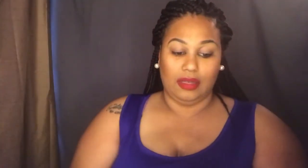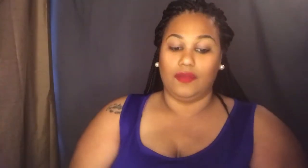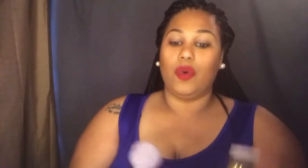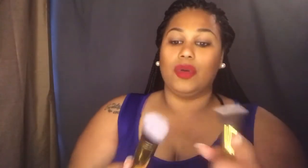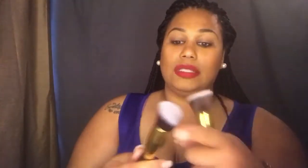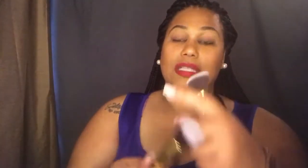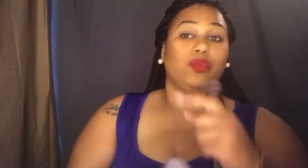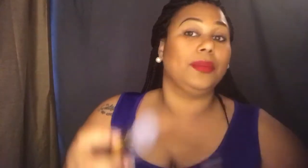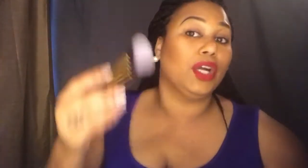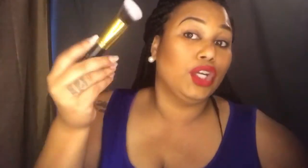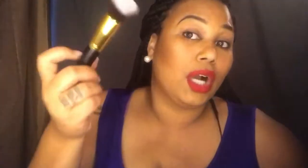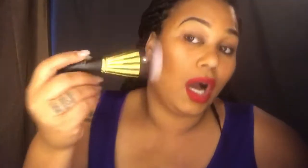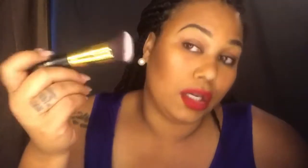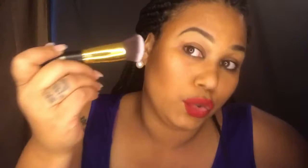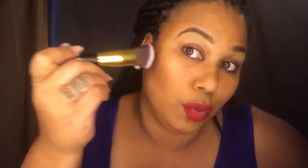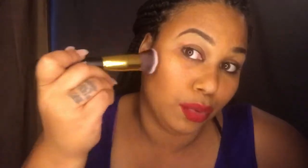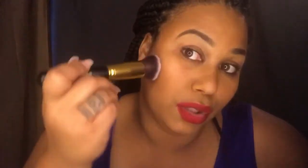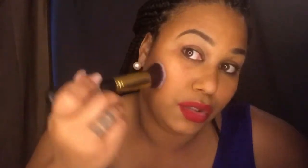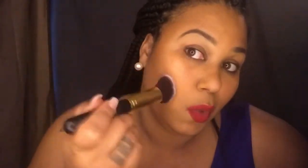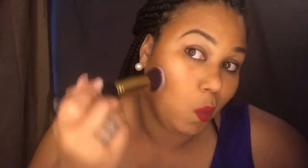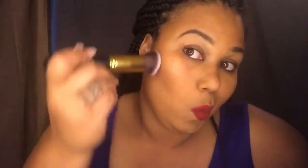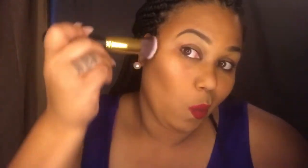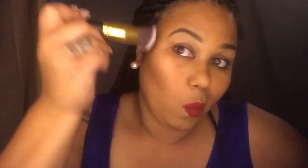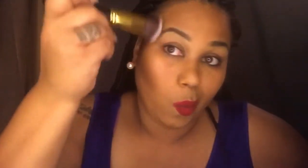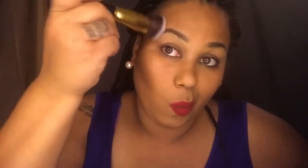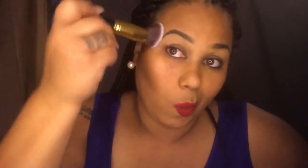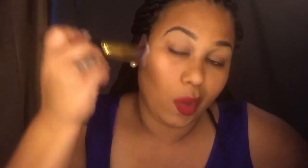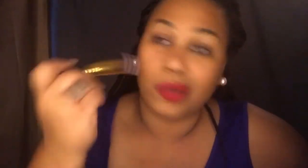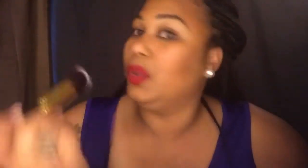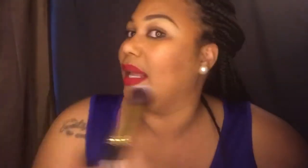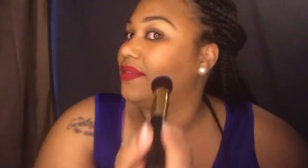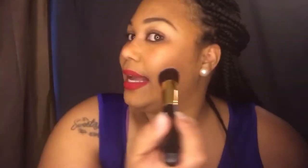of course, this one be a good contour brush. Contour that face.